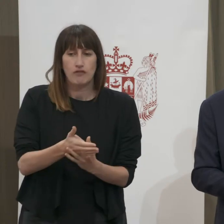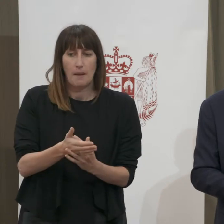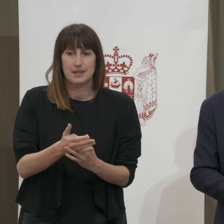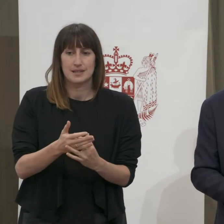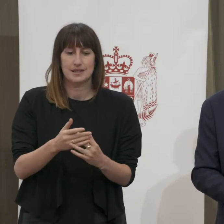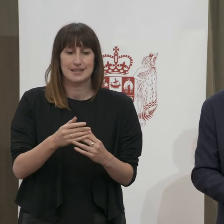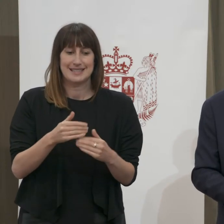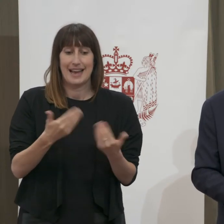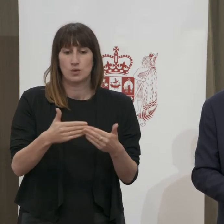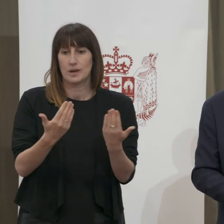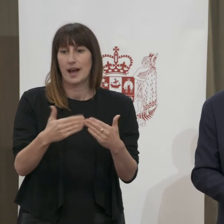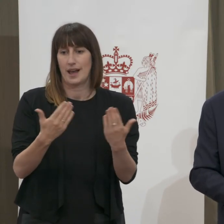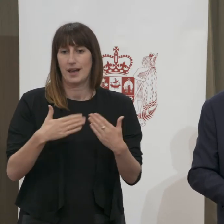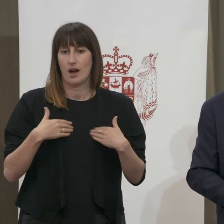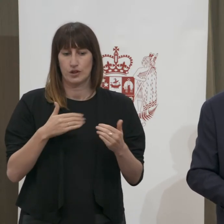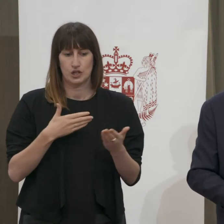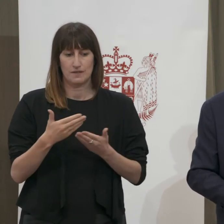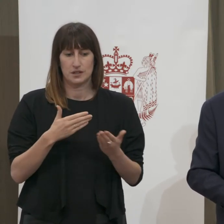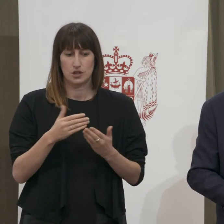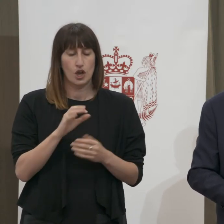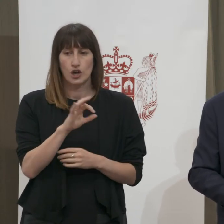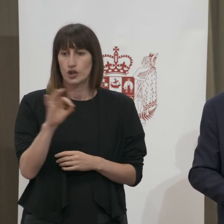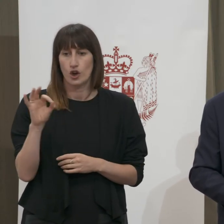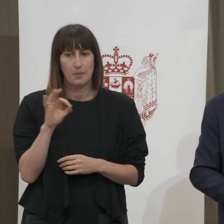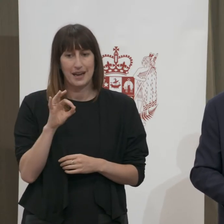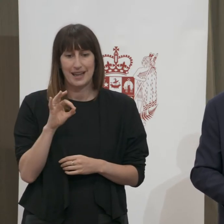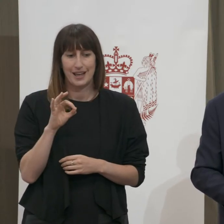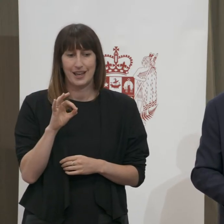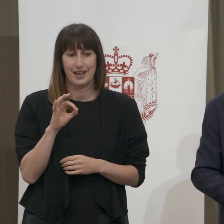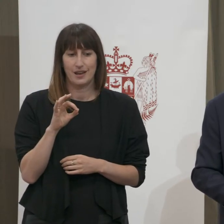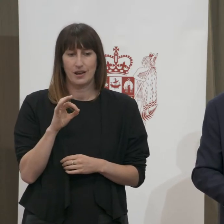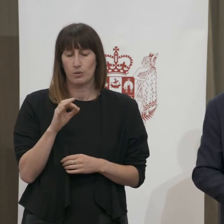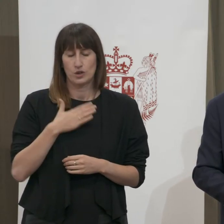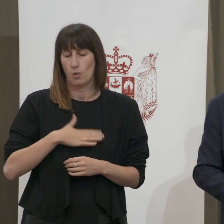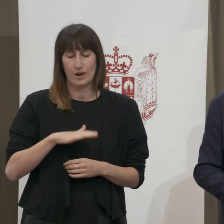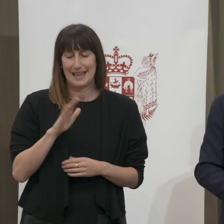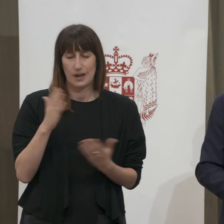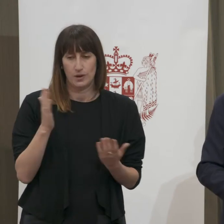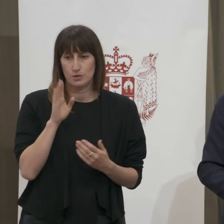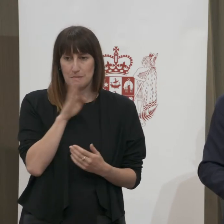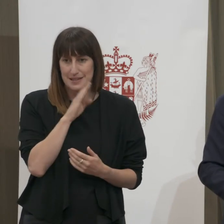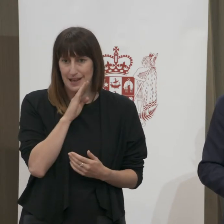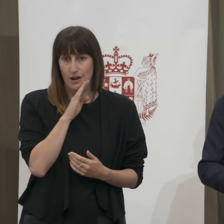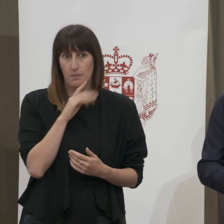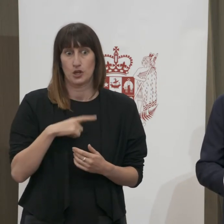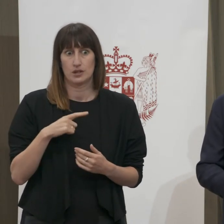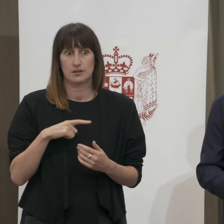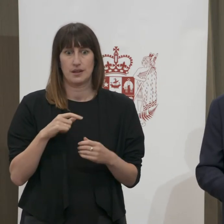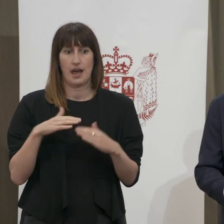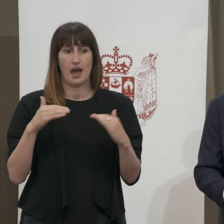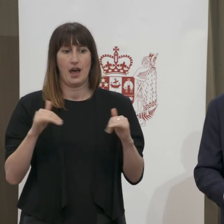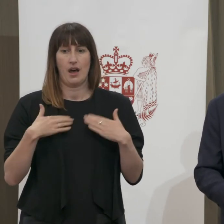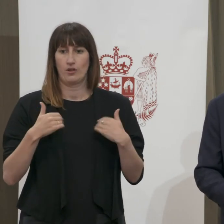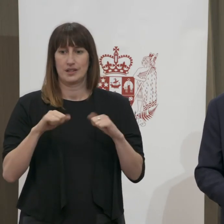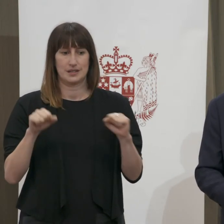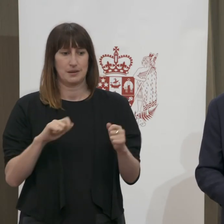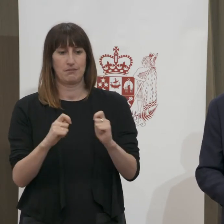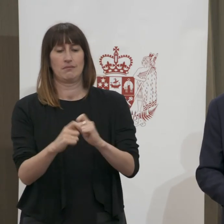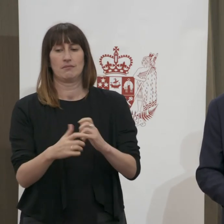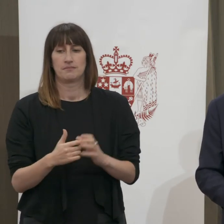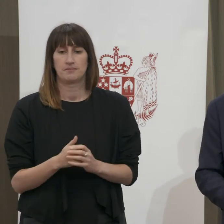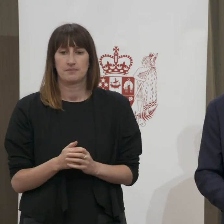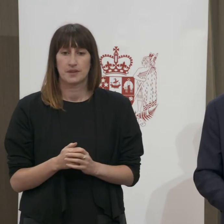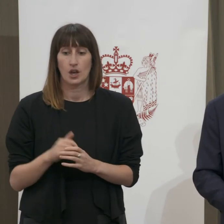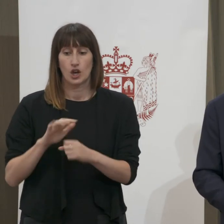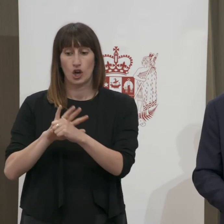No one should miss out because the system was distracted by change. Maintaining services, including the COVID-19 vaccination